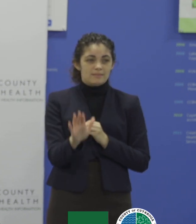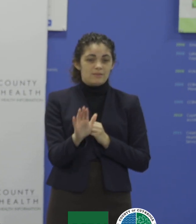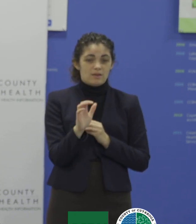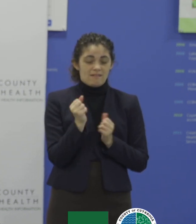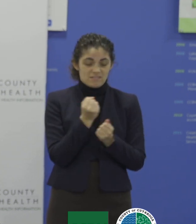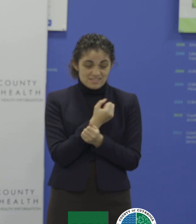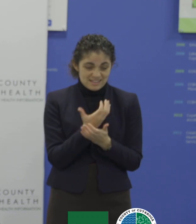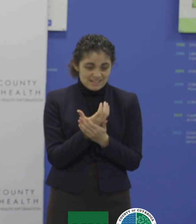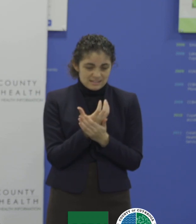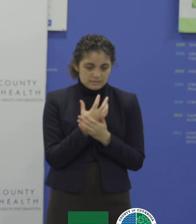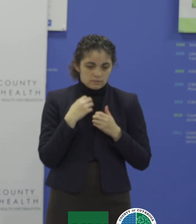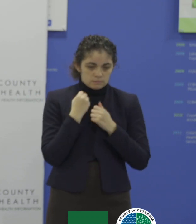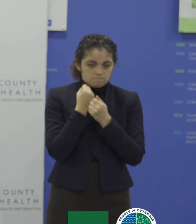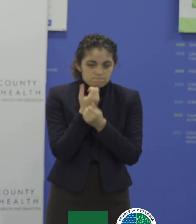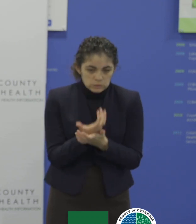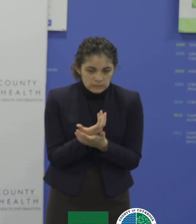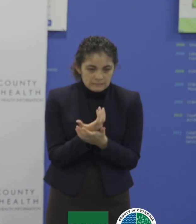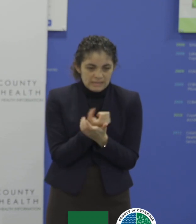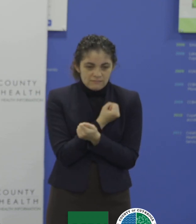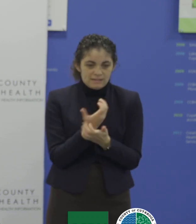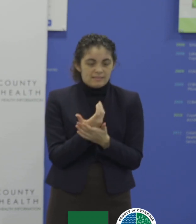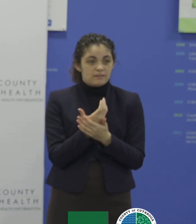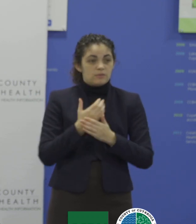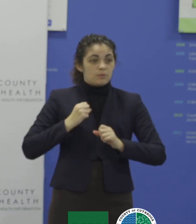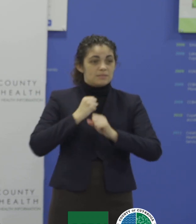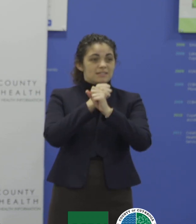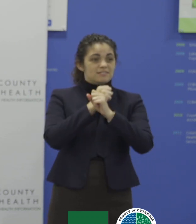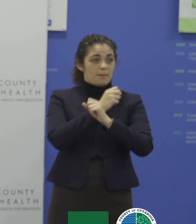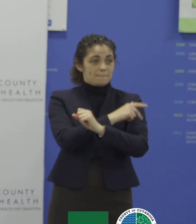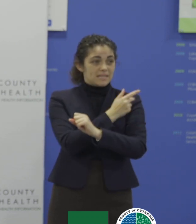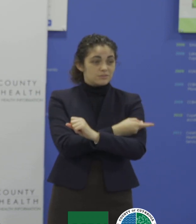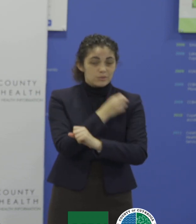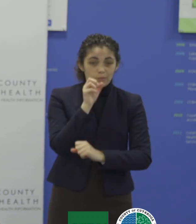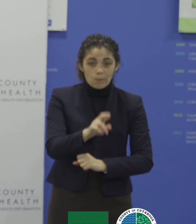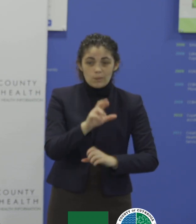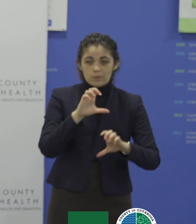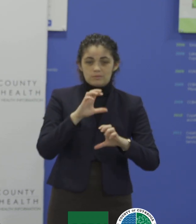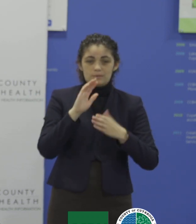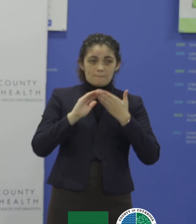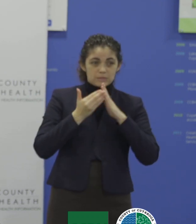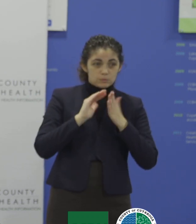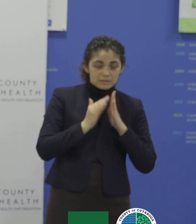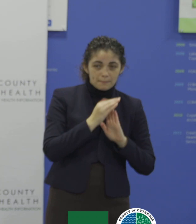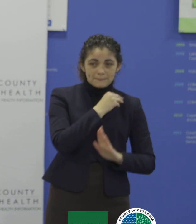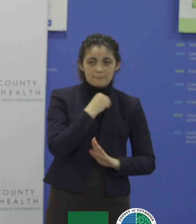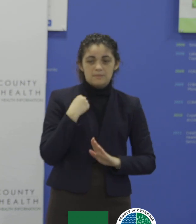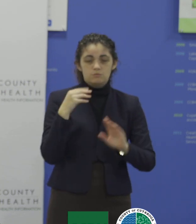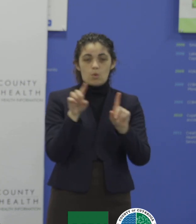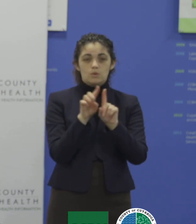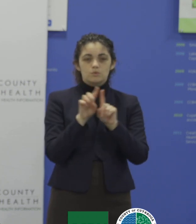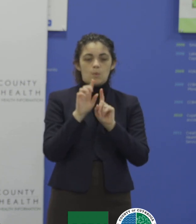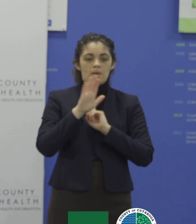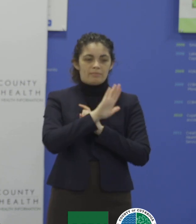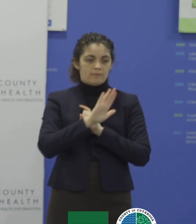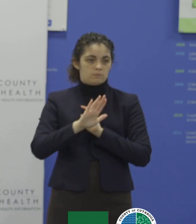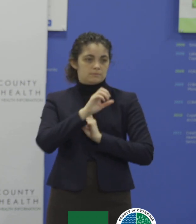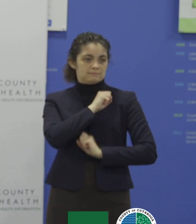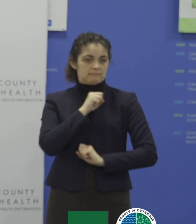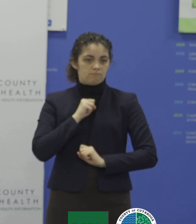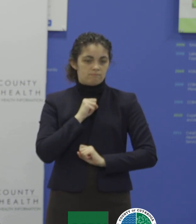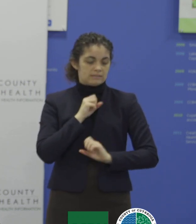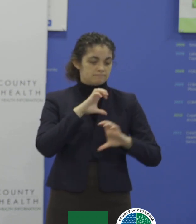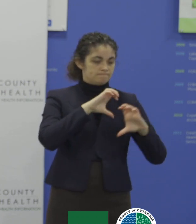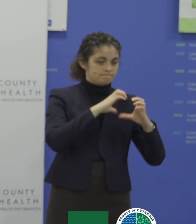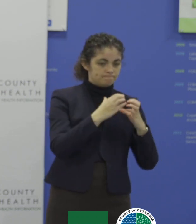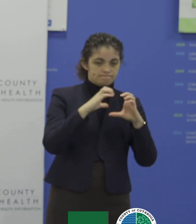their heart and souls into protecting the people they serve, whether they're patients or whether they're community members, as well as their own staff. And